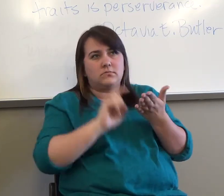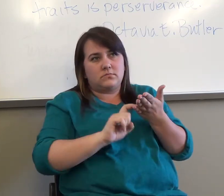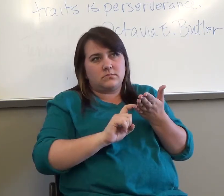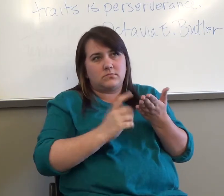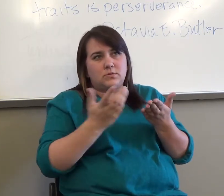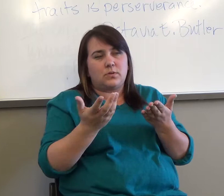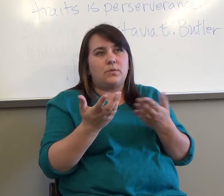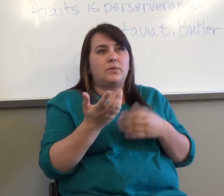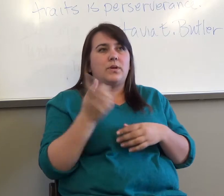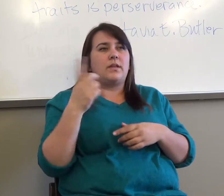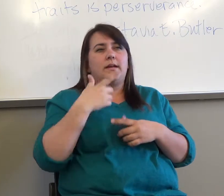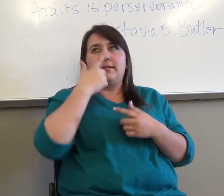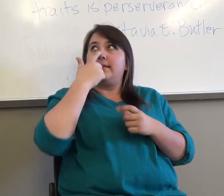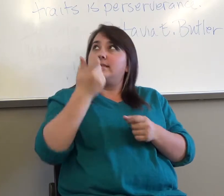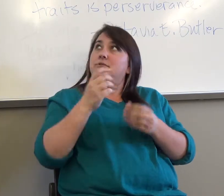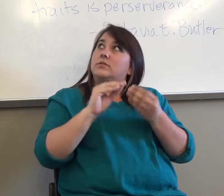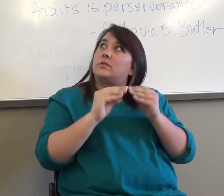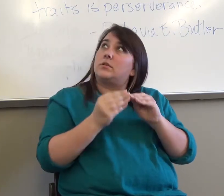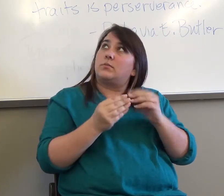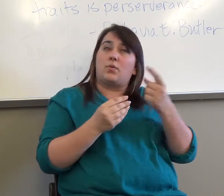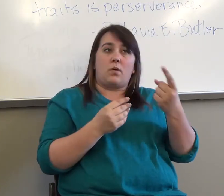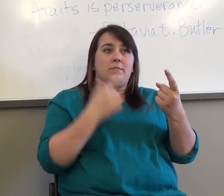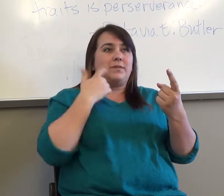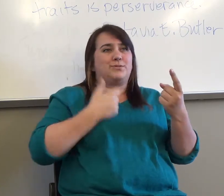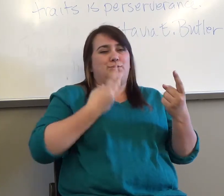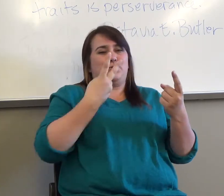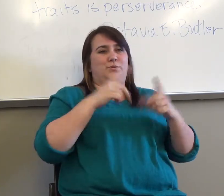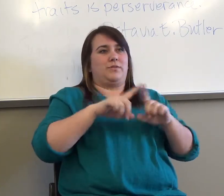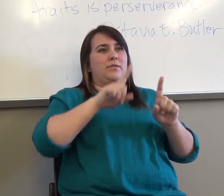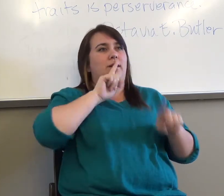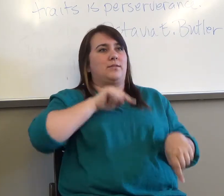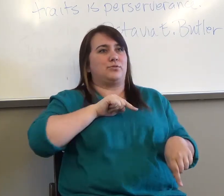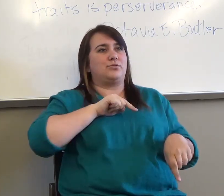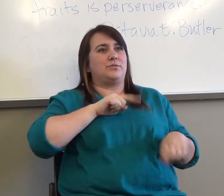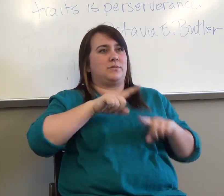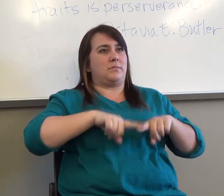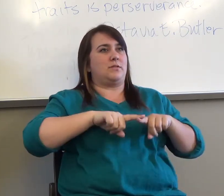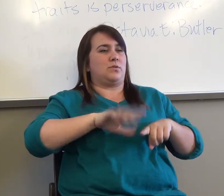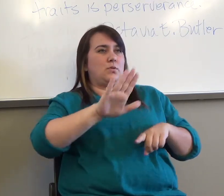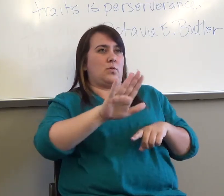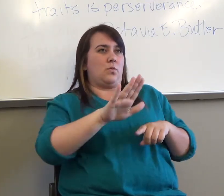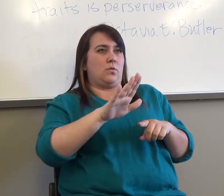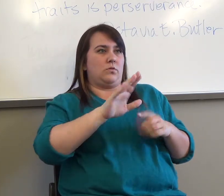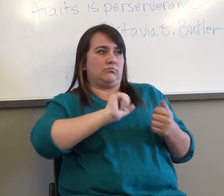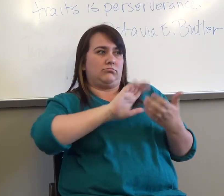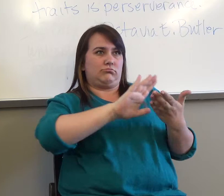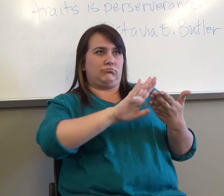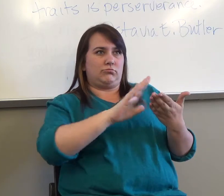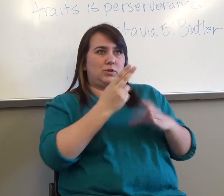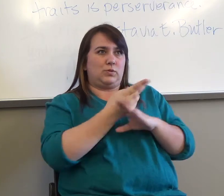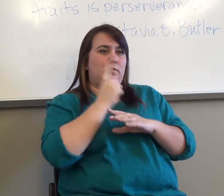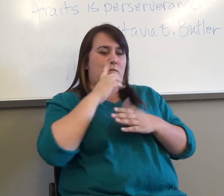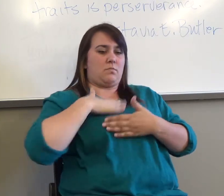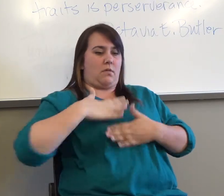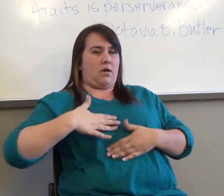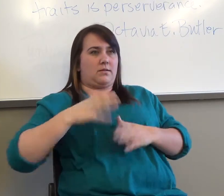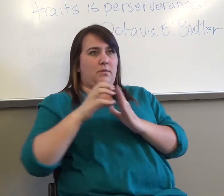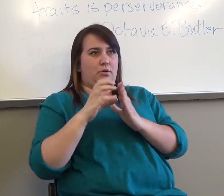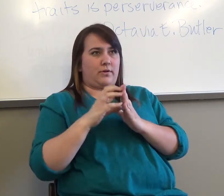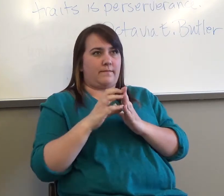one's interesting, because there are two right answers. It depends on which one you're going to use to put your body paragraph. Aging process,